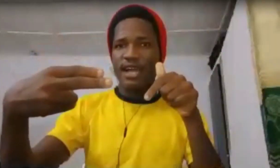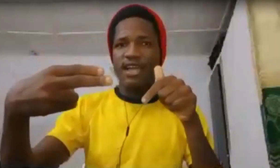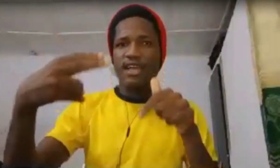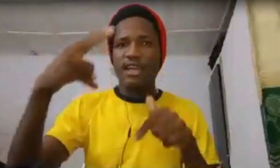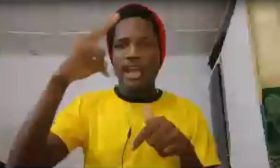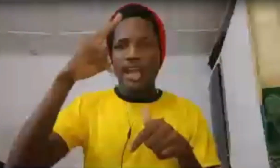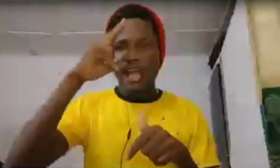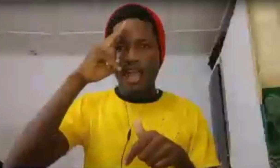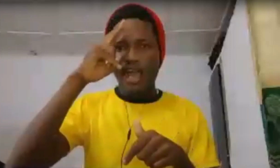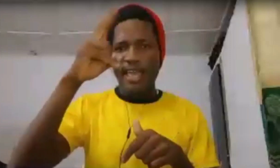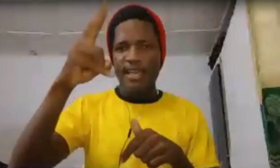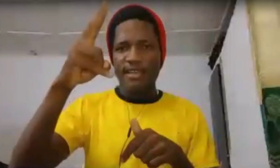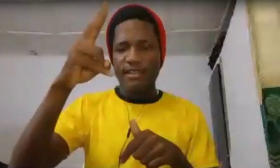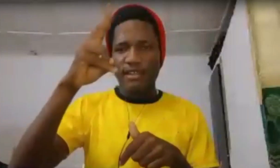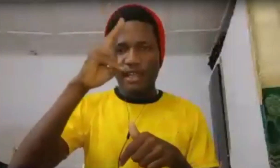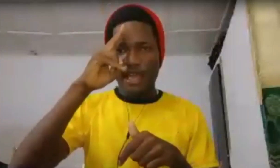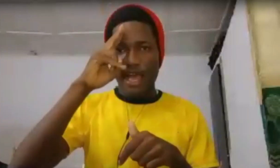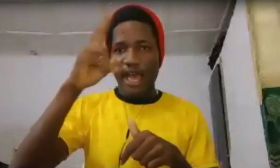later, hi, hi.